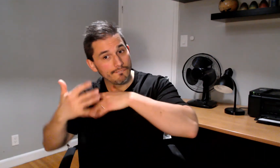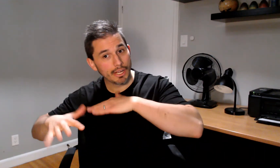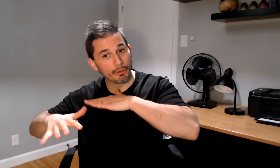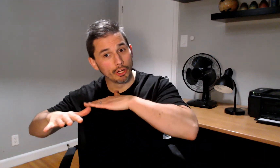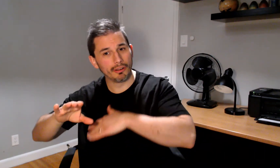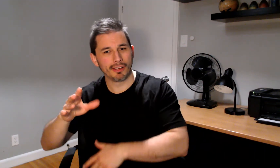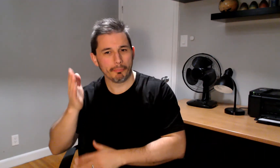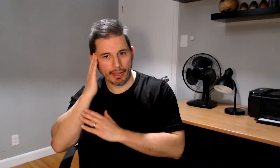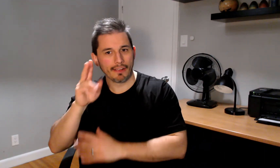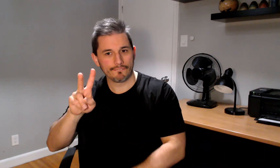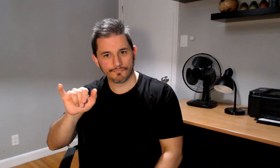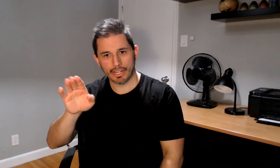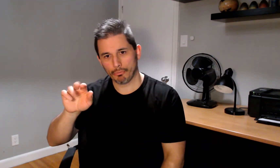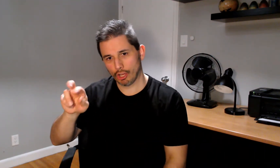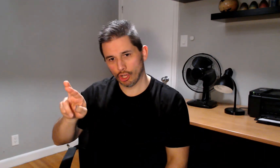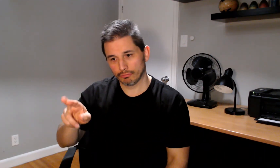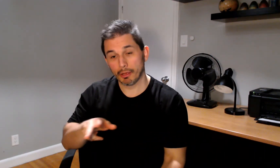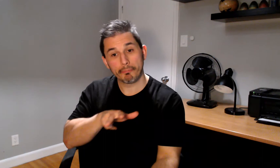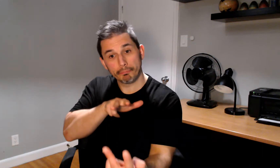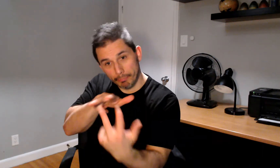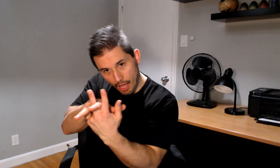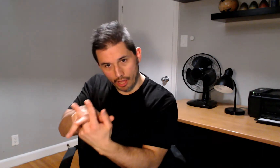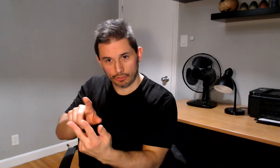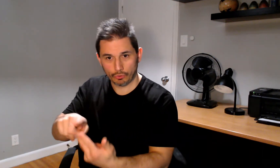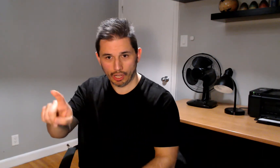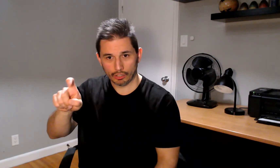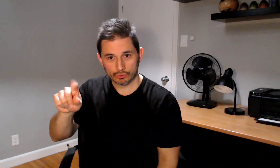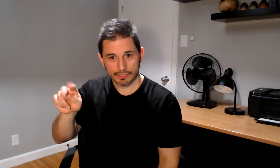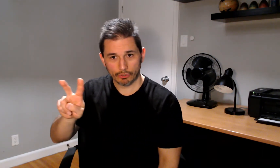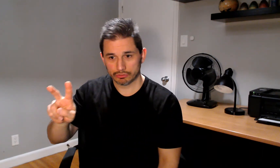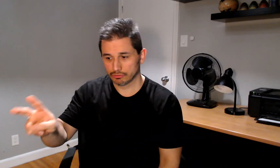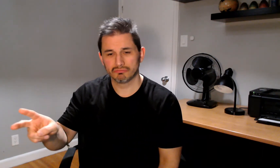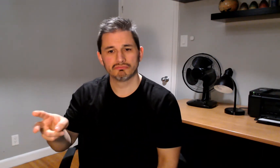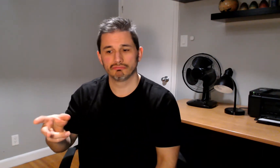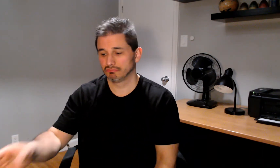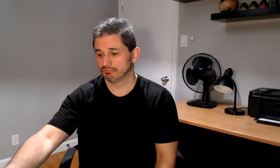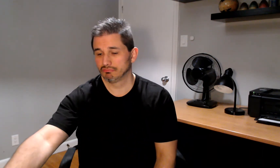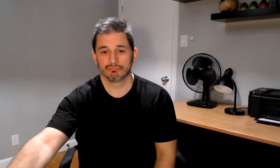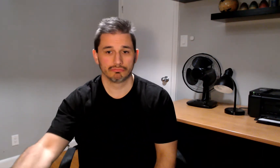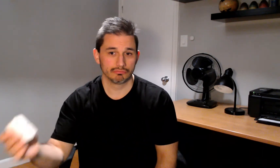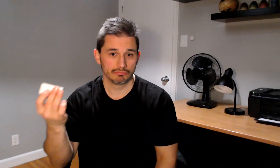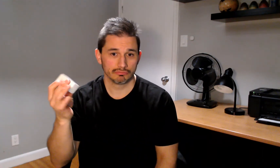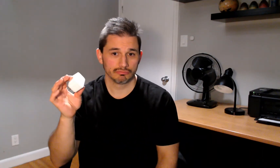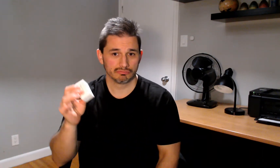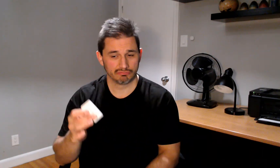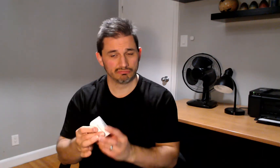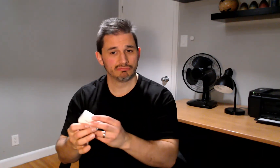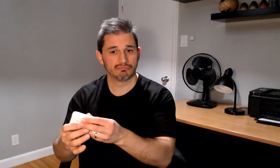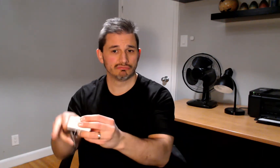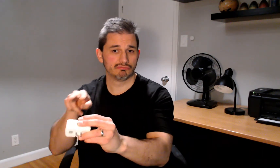Also, if you have a bed vibrating alarm plugged into a 120 volt smart socket,